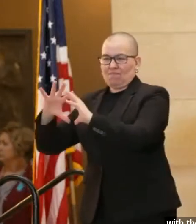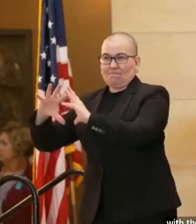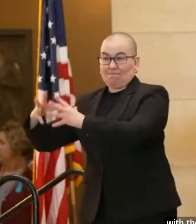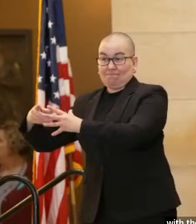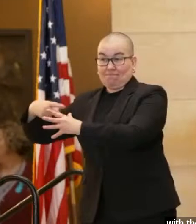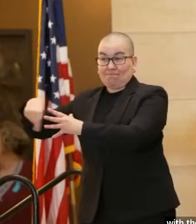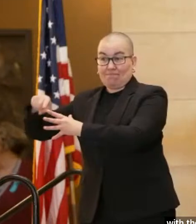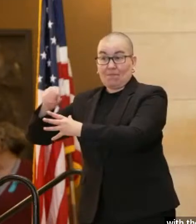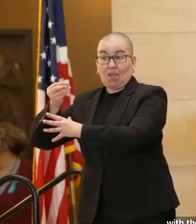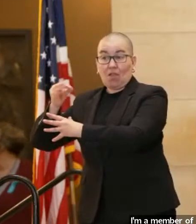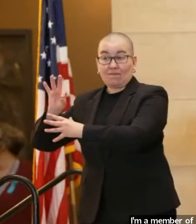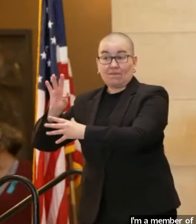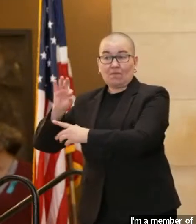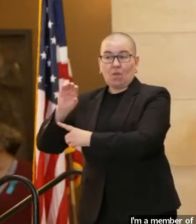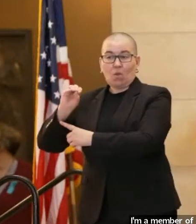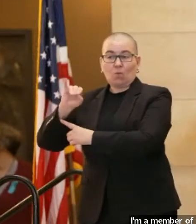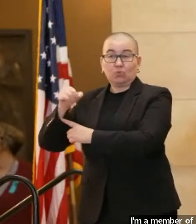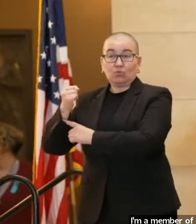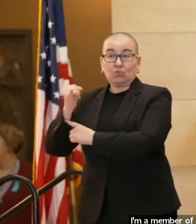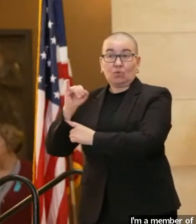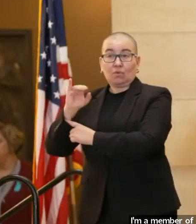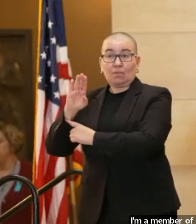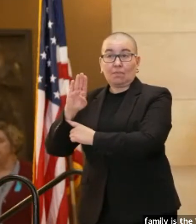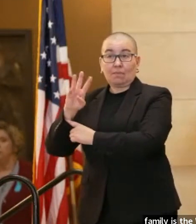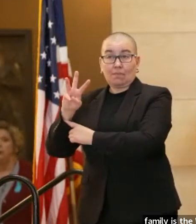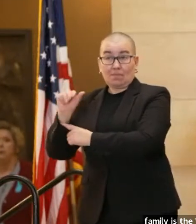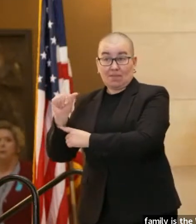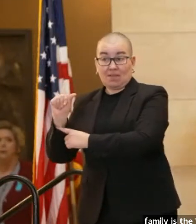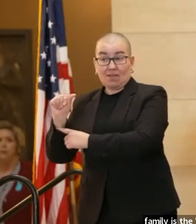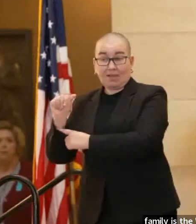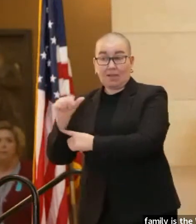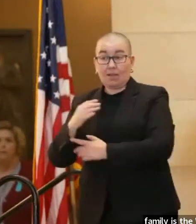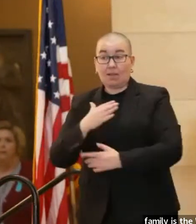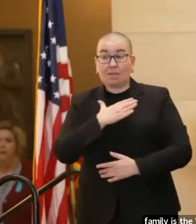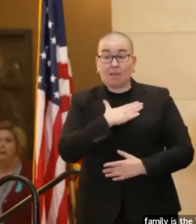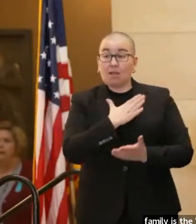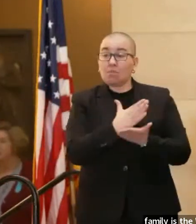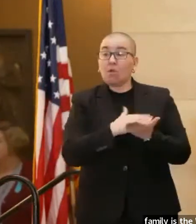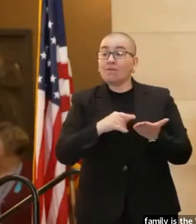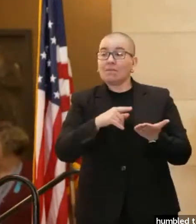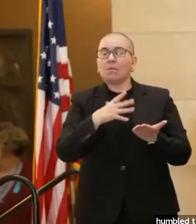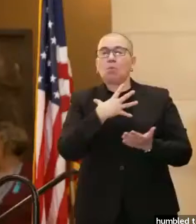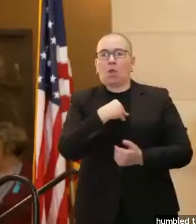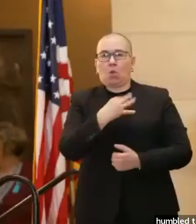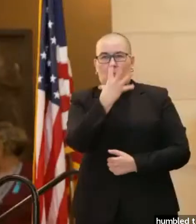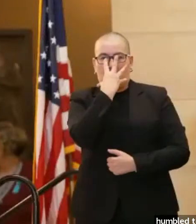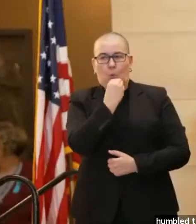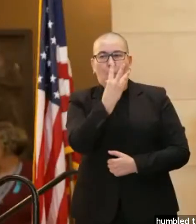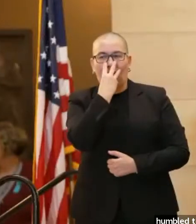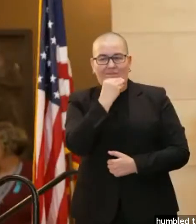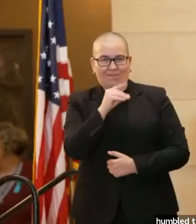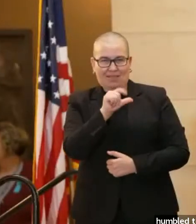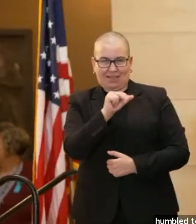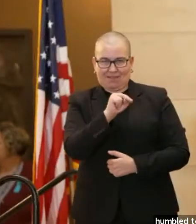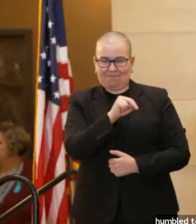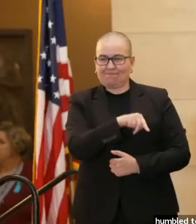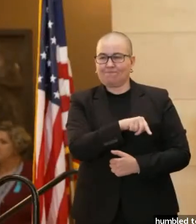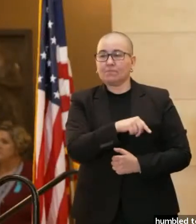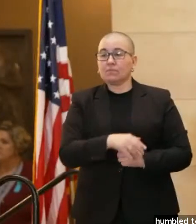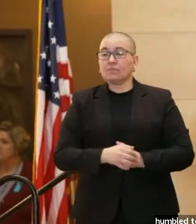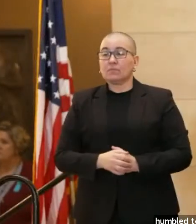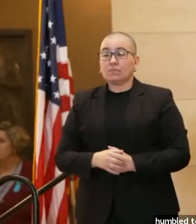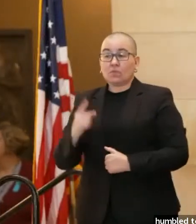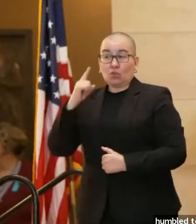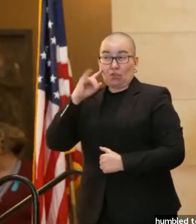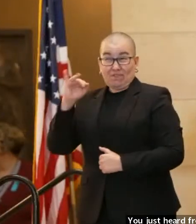I'm really honored and humbled to be with you in this space today. You just heard from our commissioner, Commissioner Bob